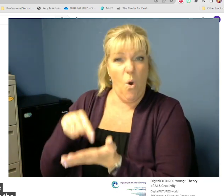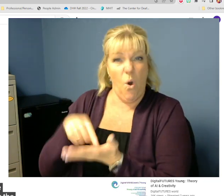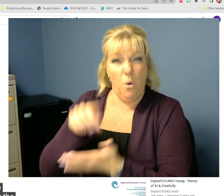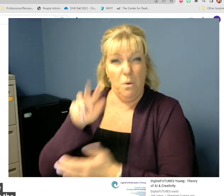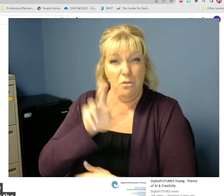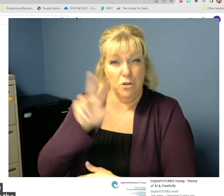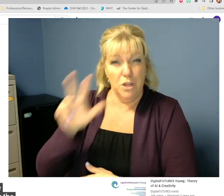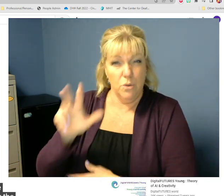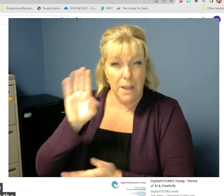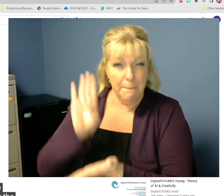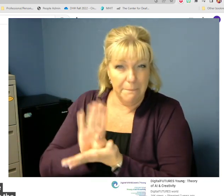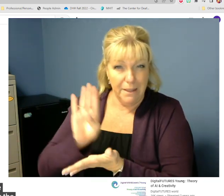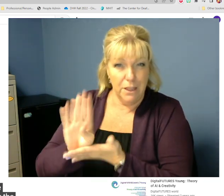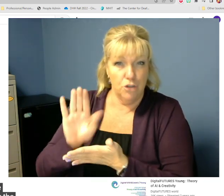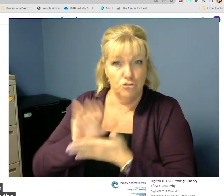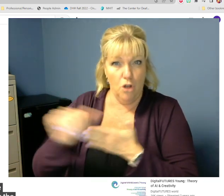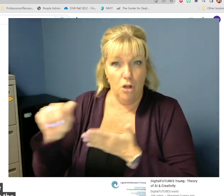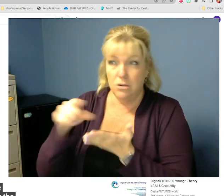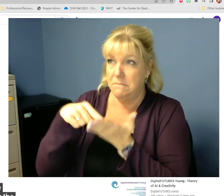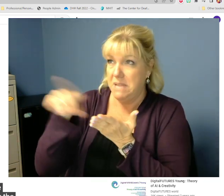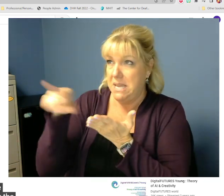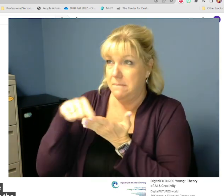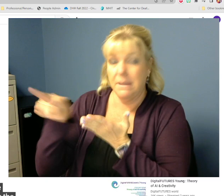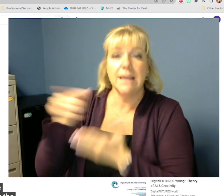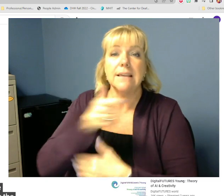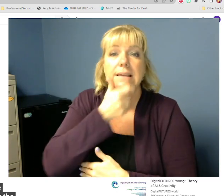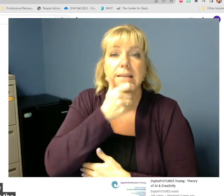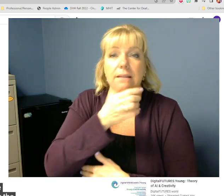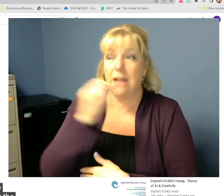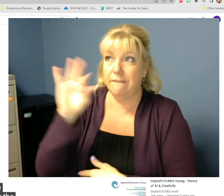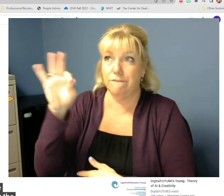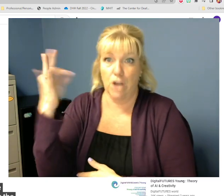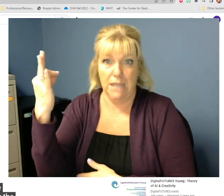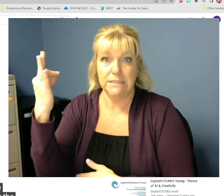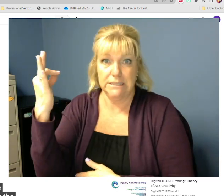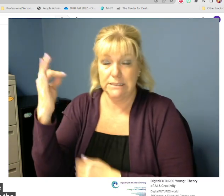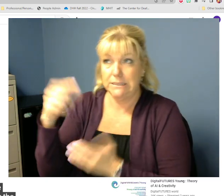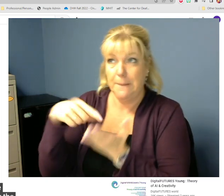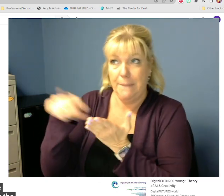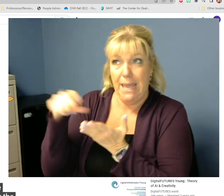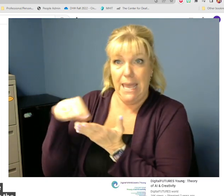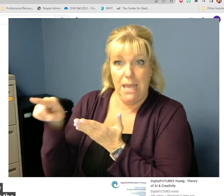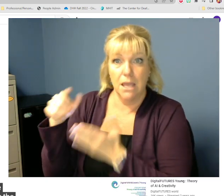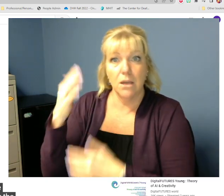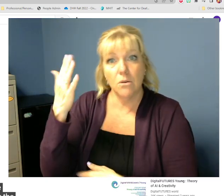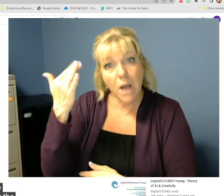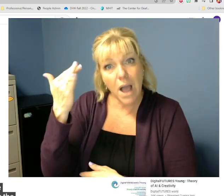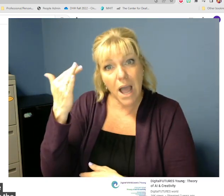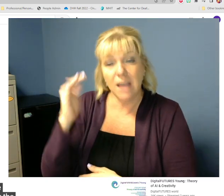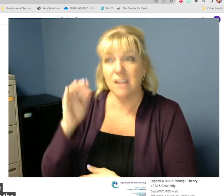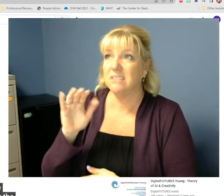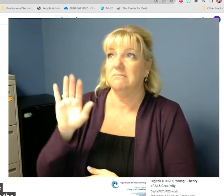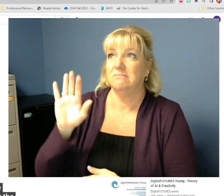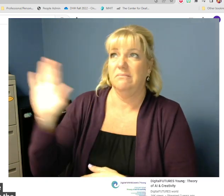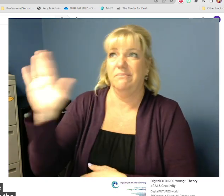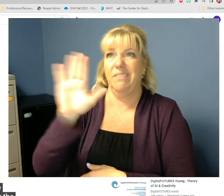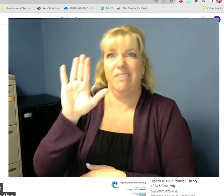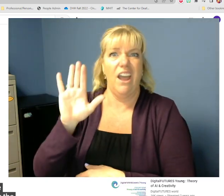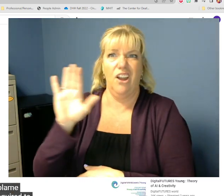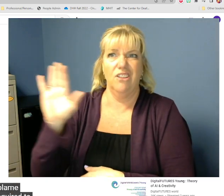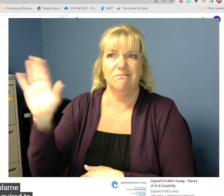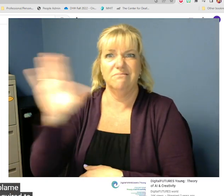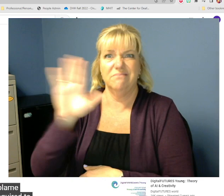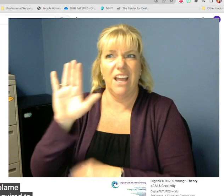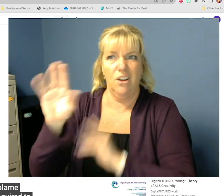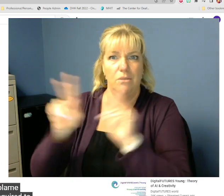to England and France, particularly for survivors.